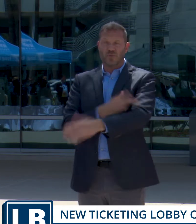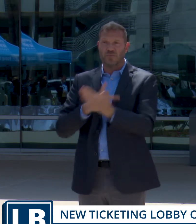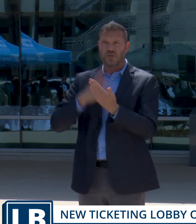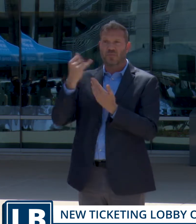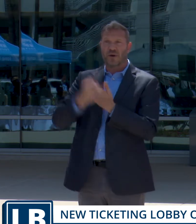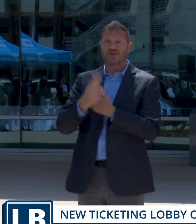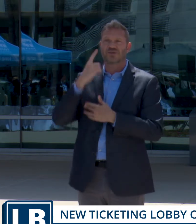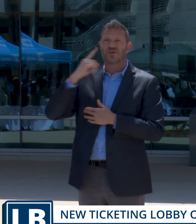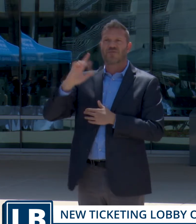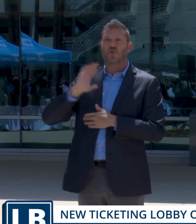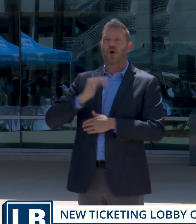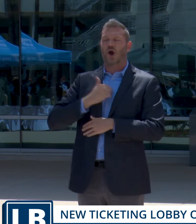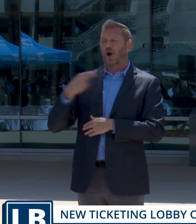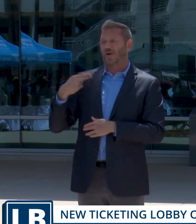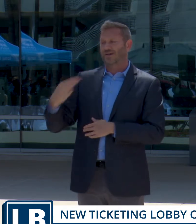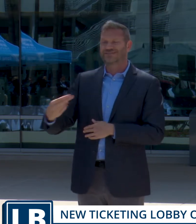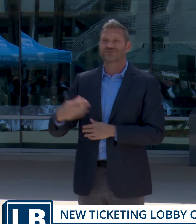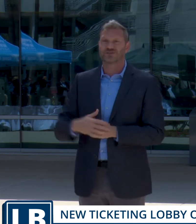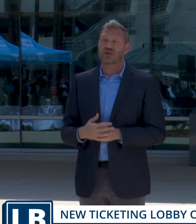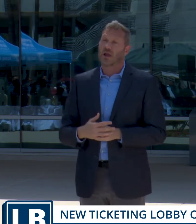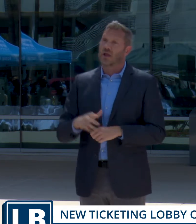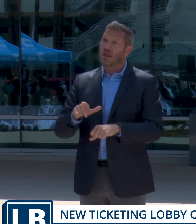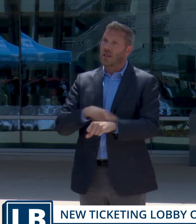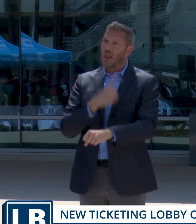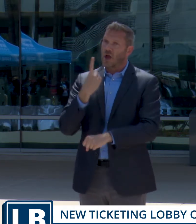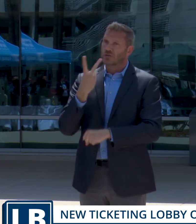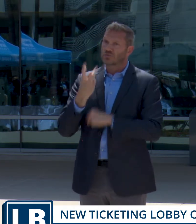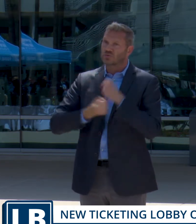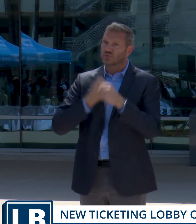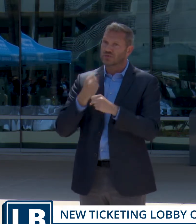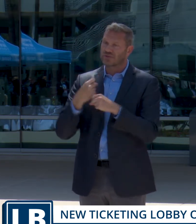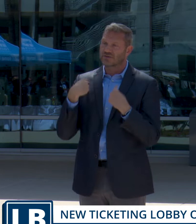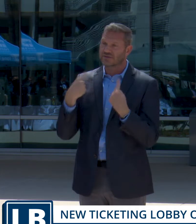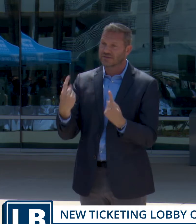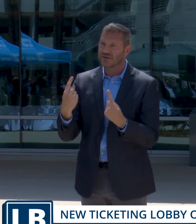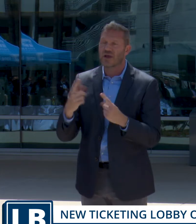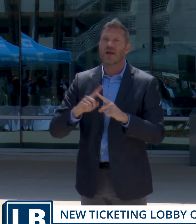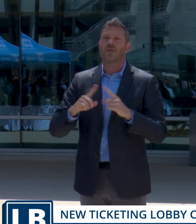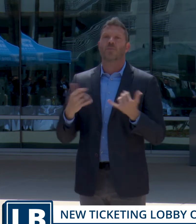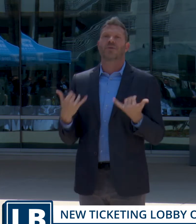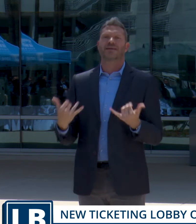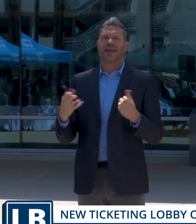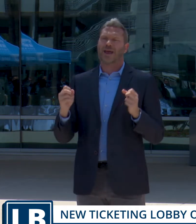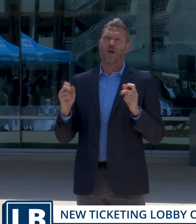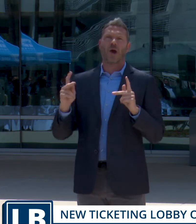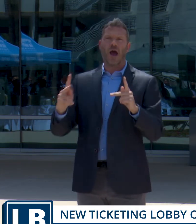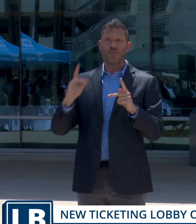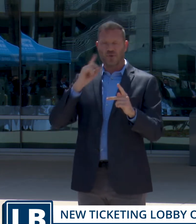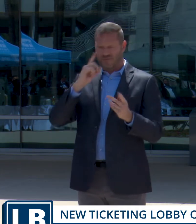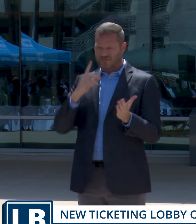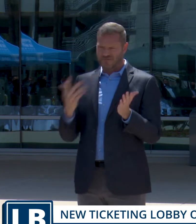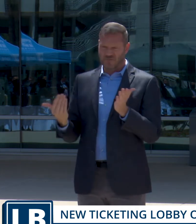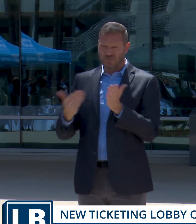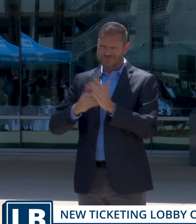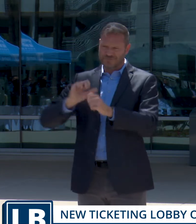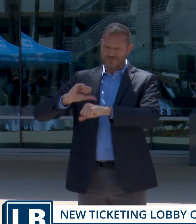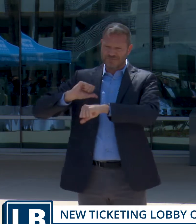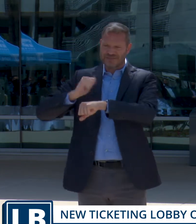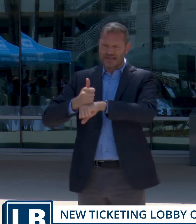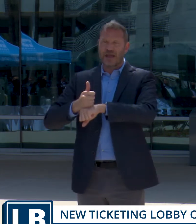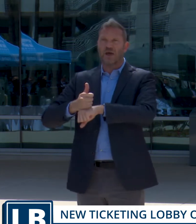history. It's been a long 2 years, but we now have the opportunity to renew the passenger